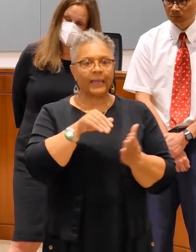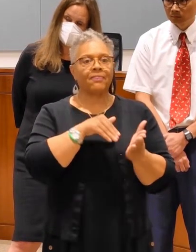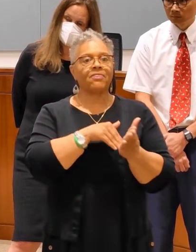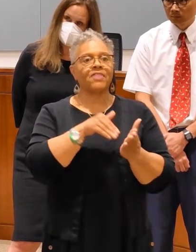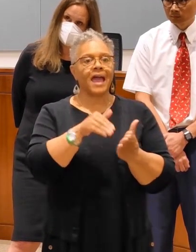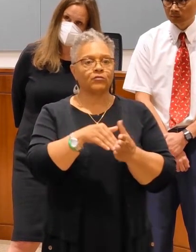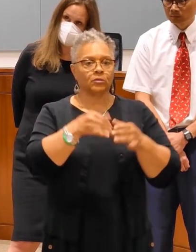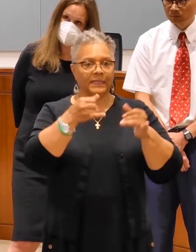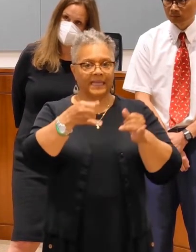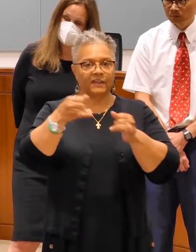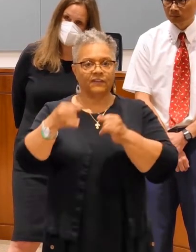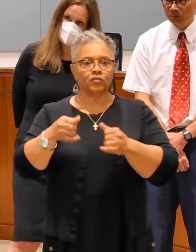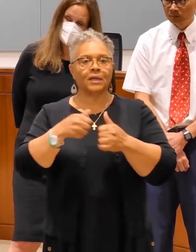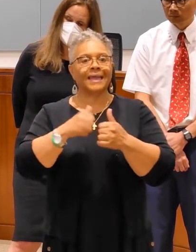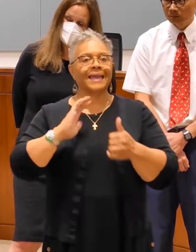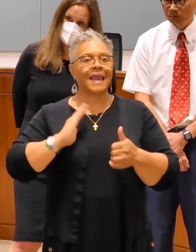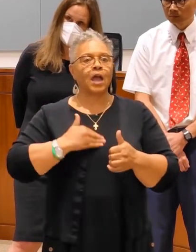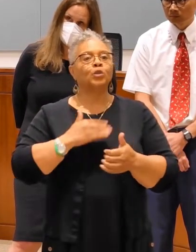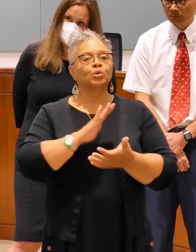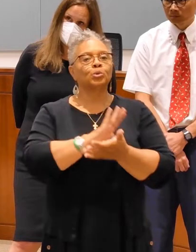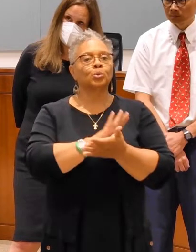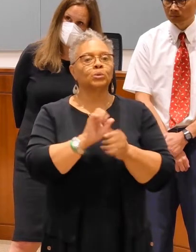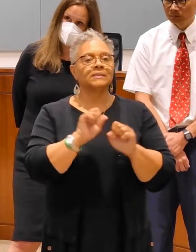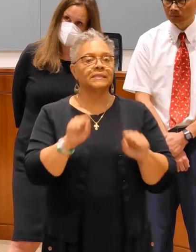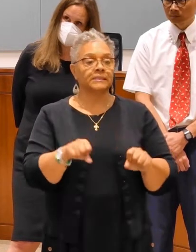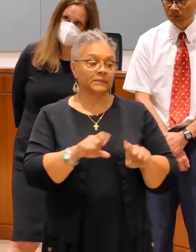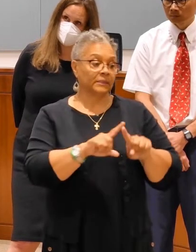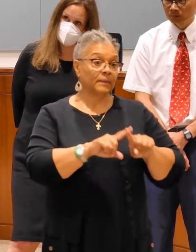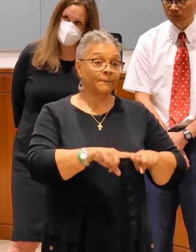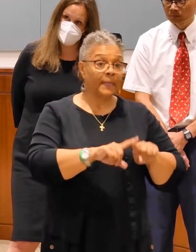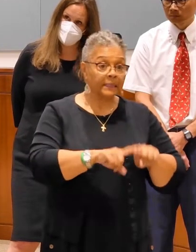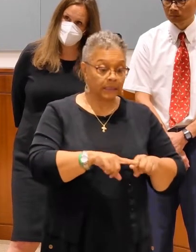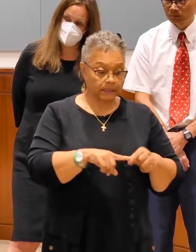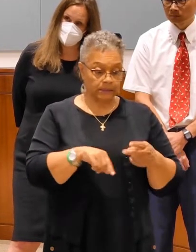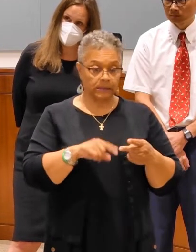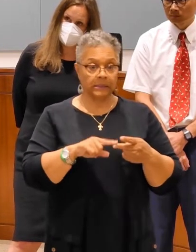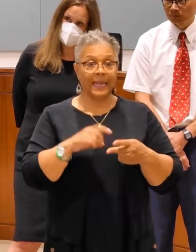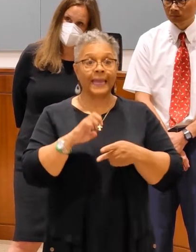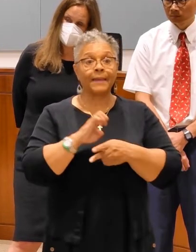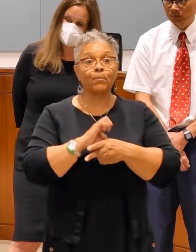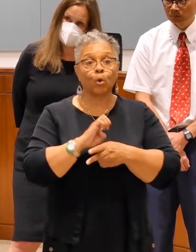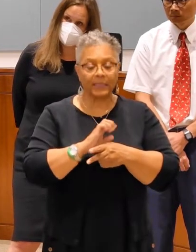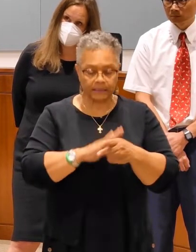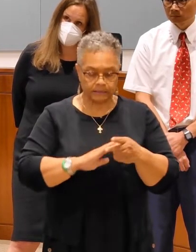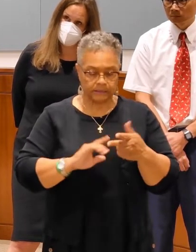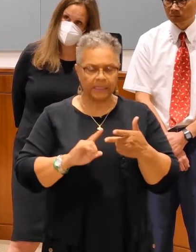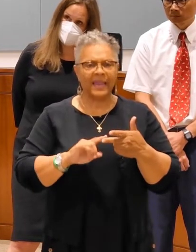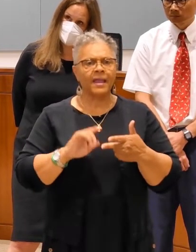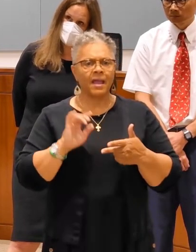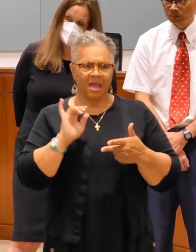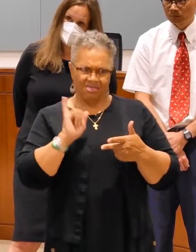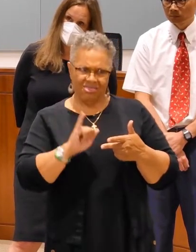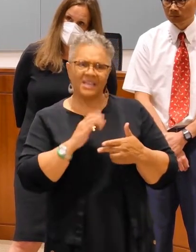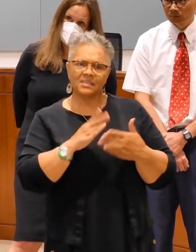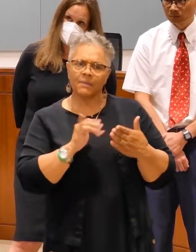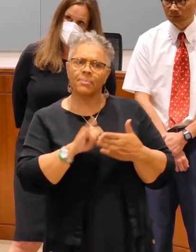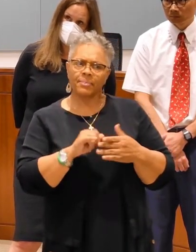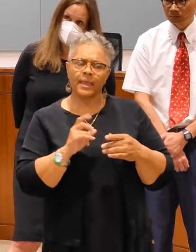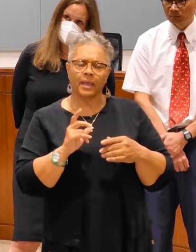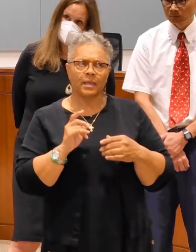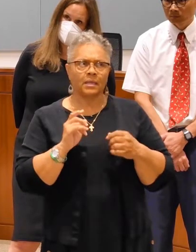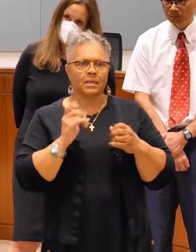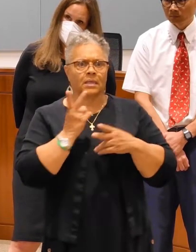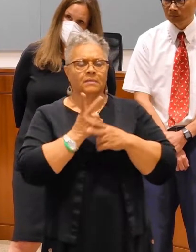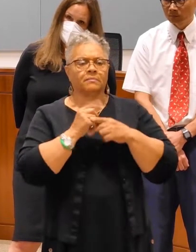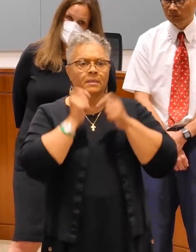20,000 individuals within our school system, dependents, employees, that's something that keeps me up late